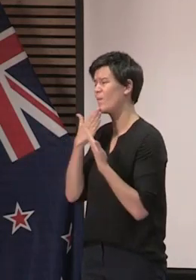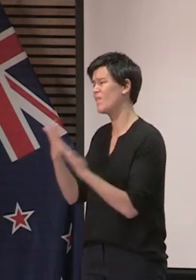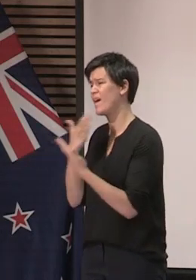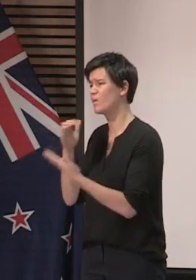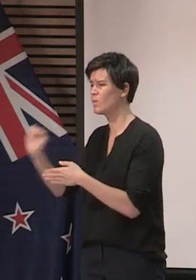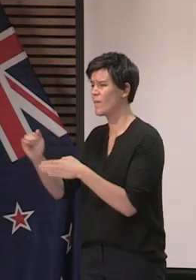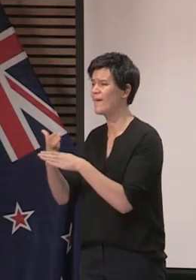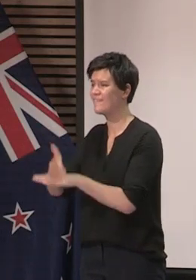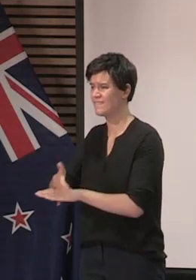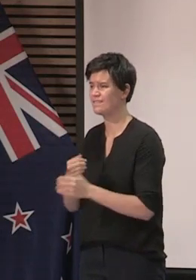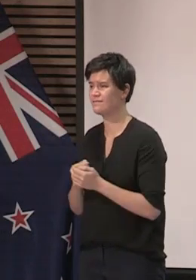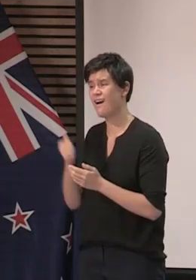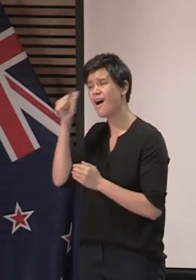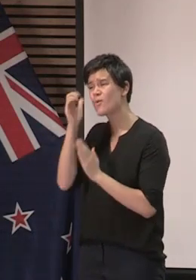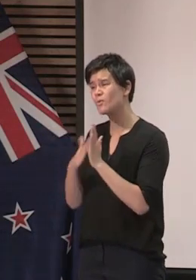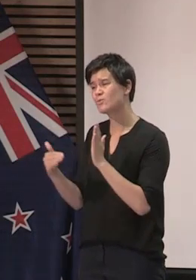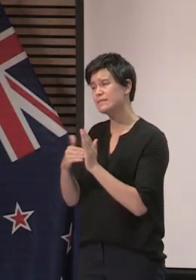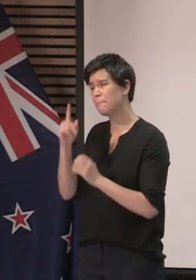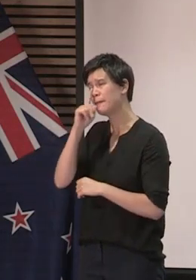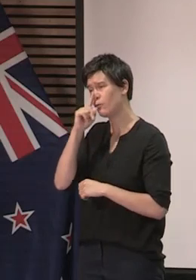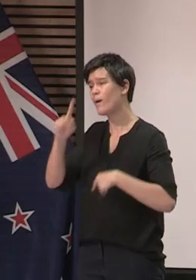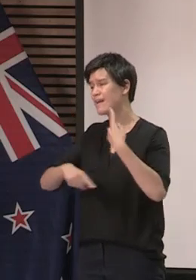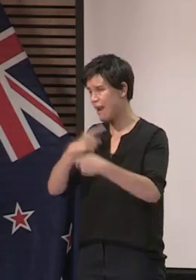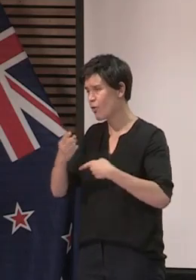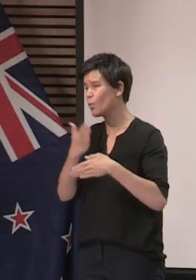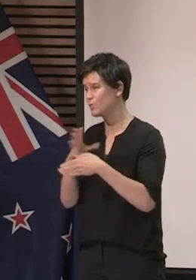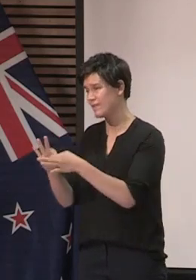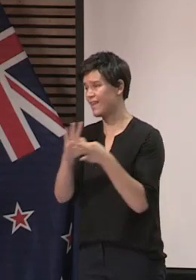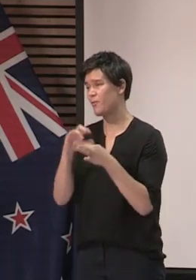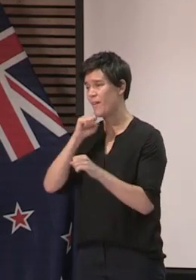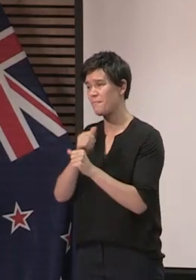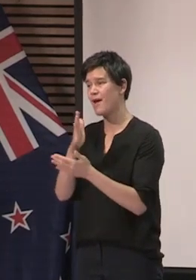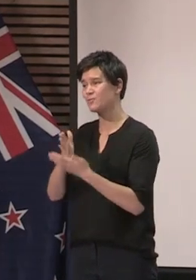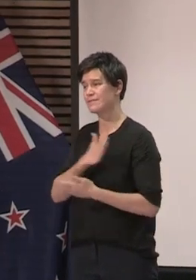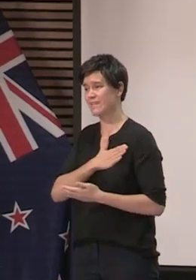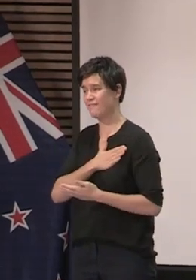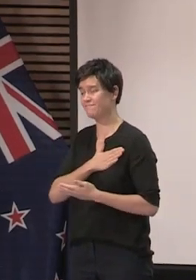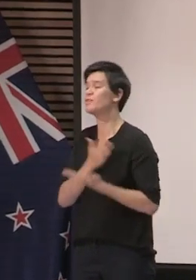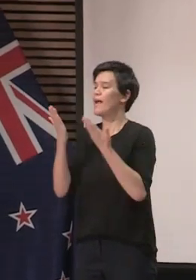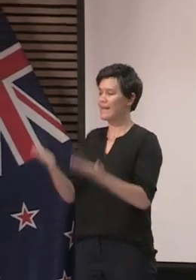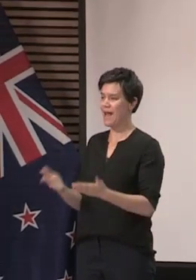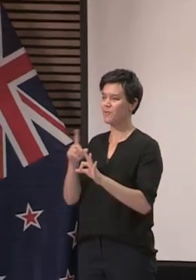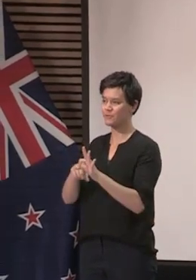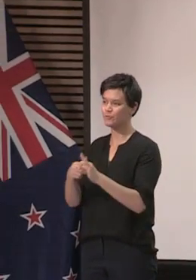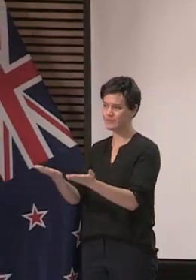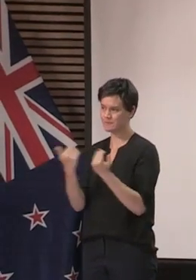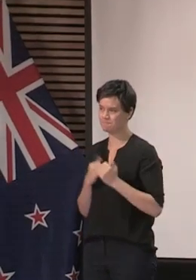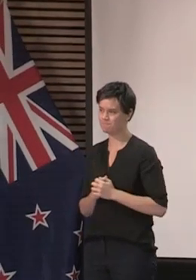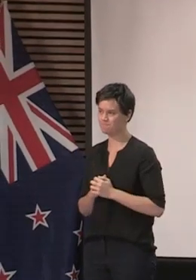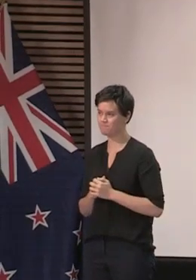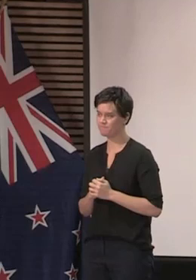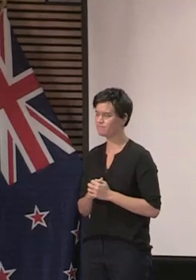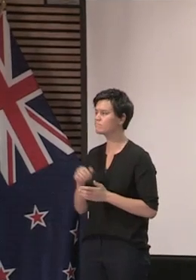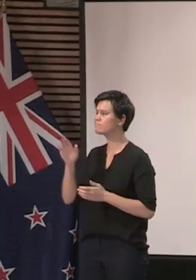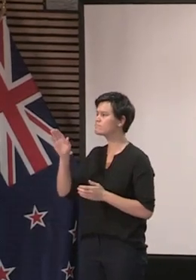know New Zealanders will continue to keep acting together to stay safe. We're happy to take your questions. Dr. Bloomfield, can I ask you about Derek.